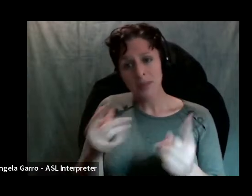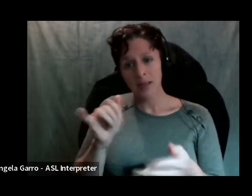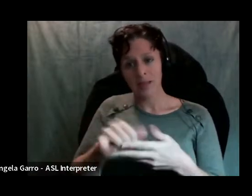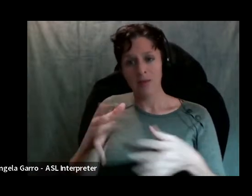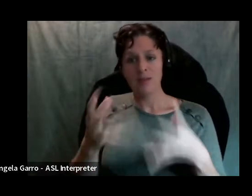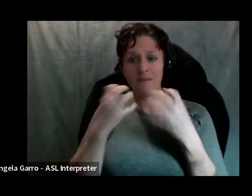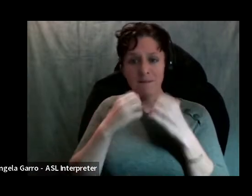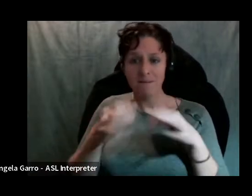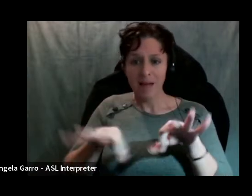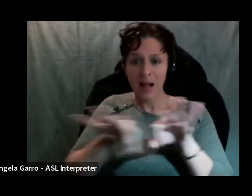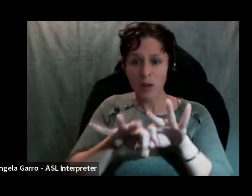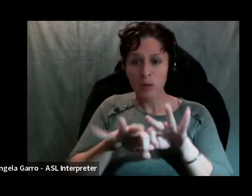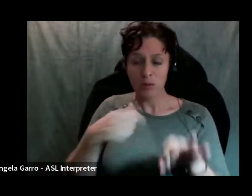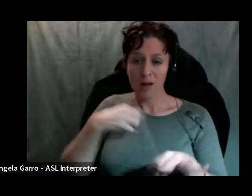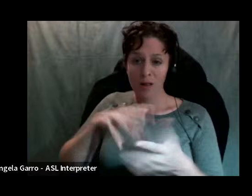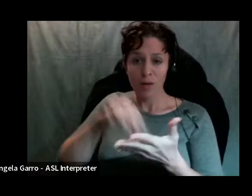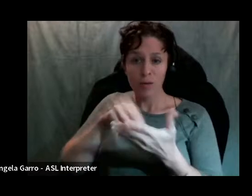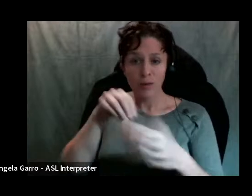I learned in the US.